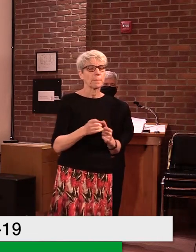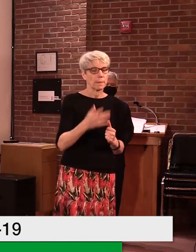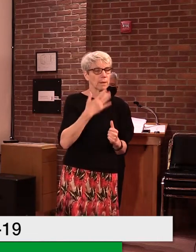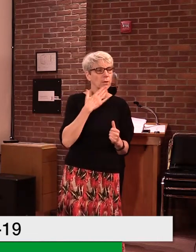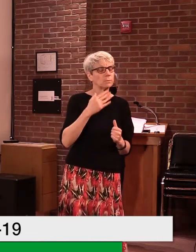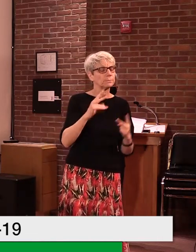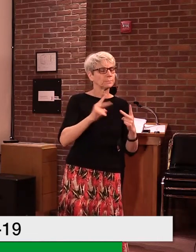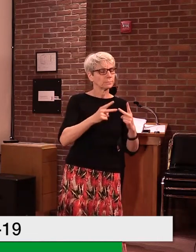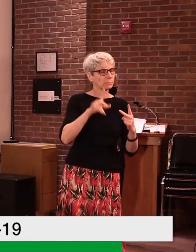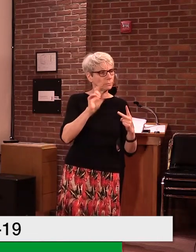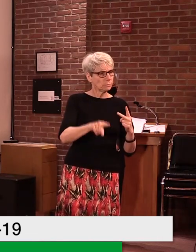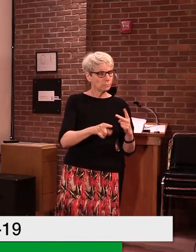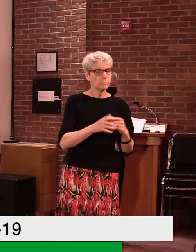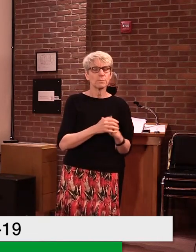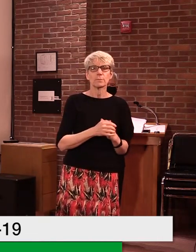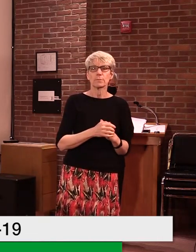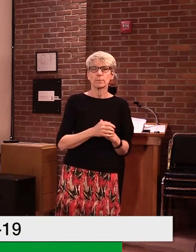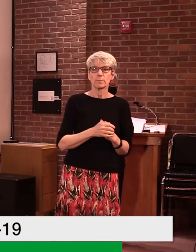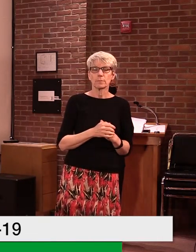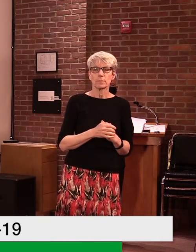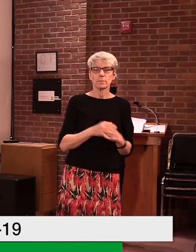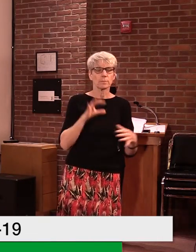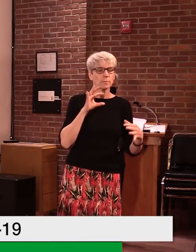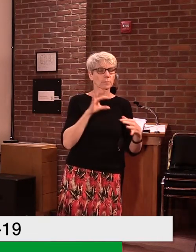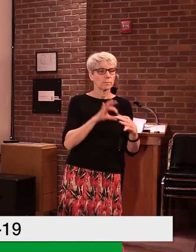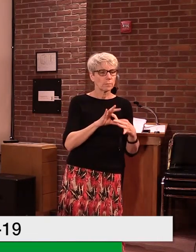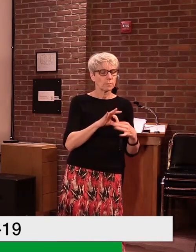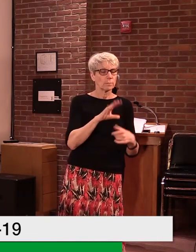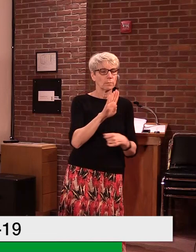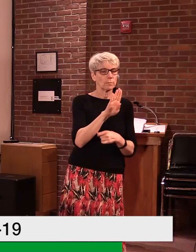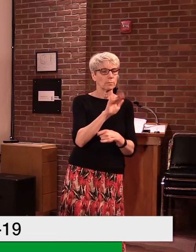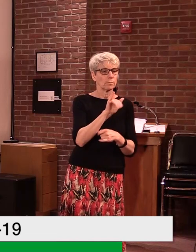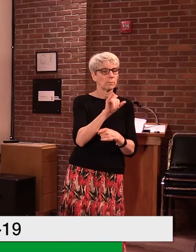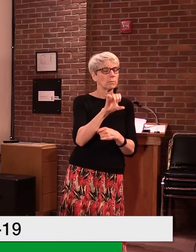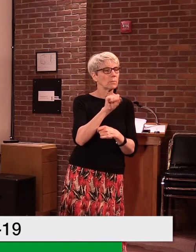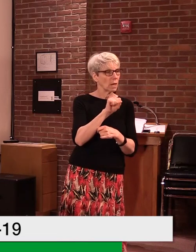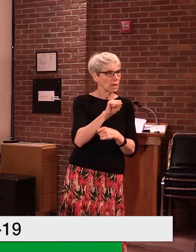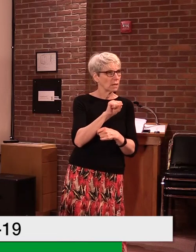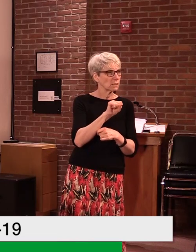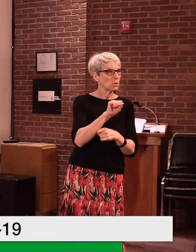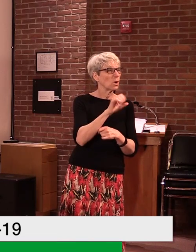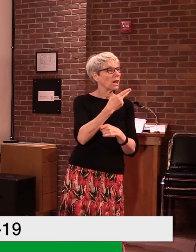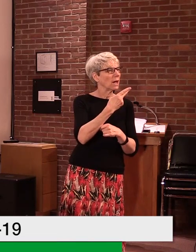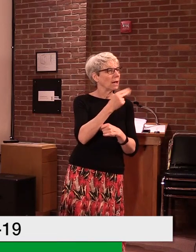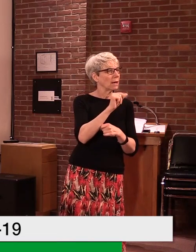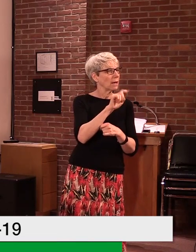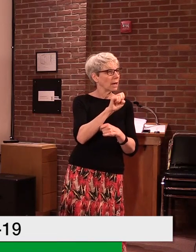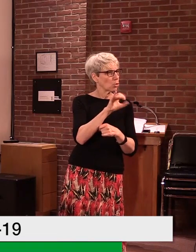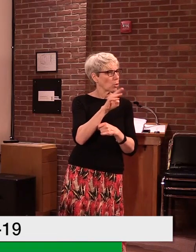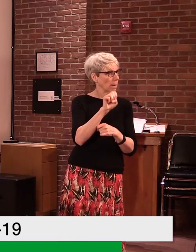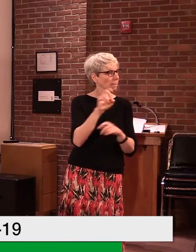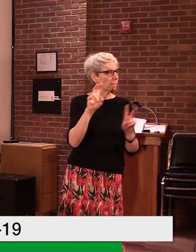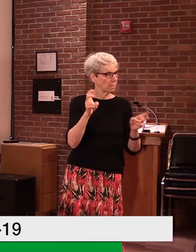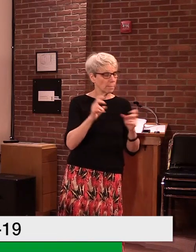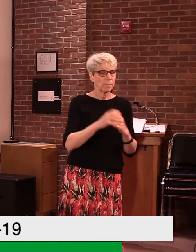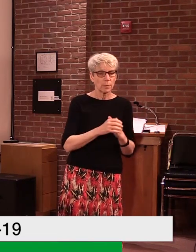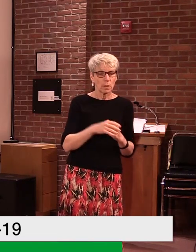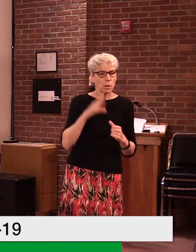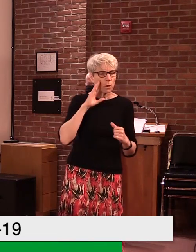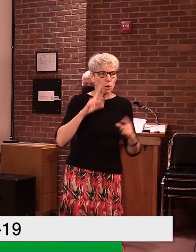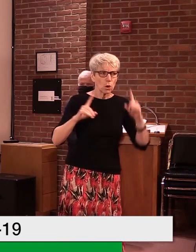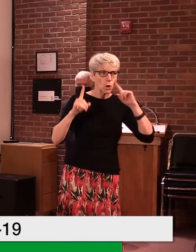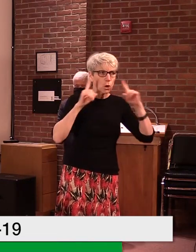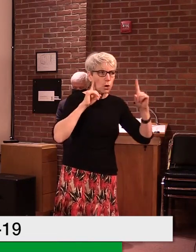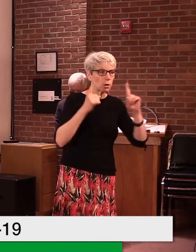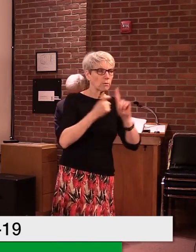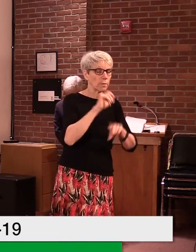too. It's about bias incidents. According to data from the AG's office, Vermont has actually seen an increase in